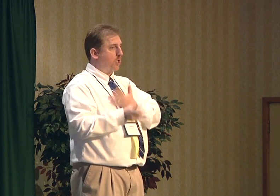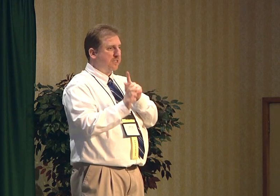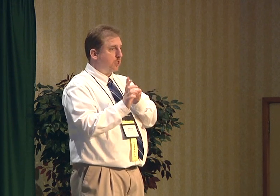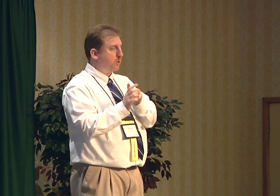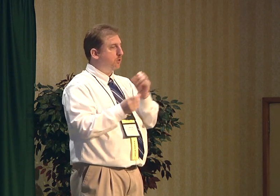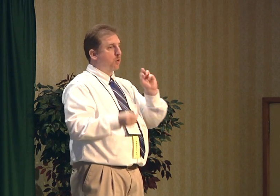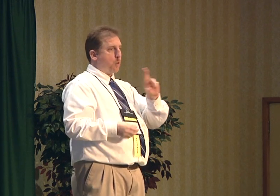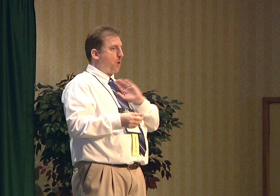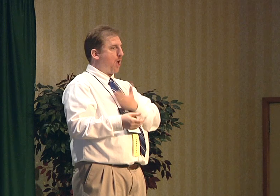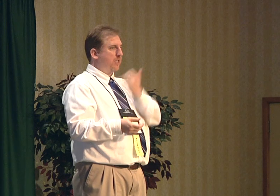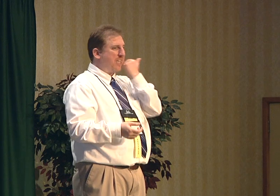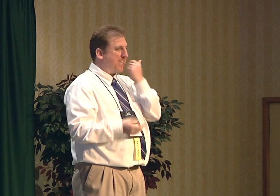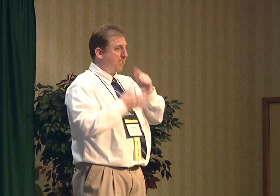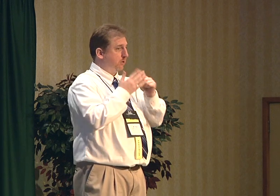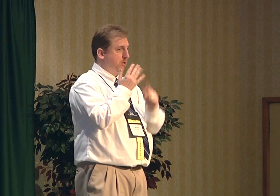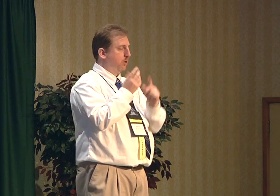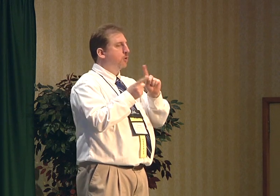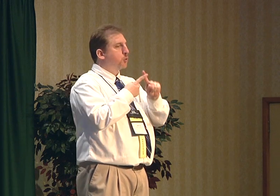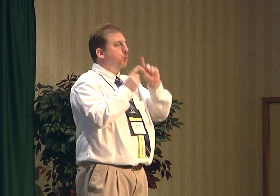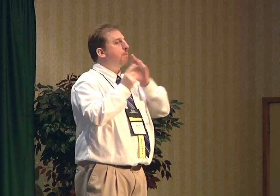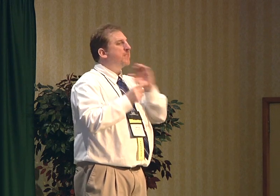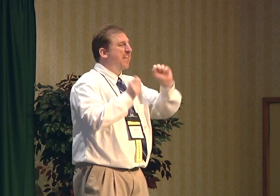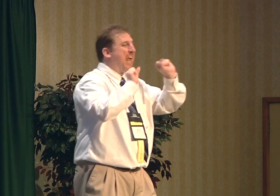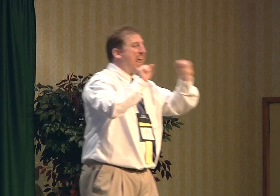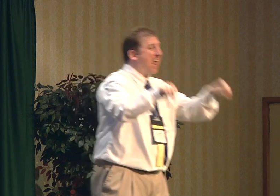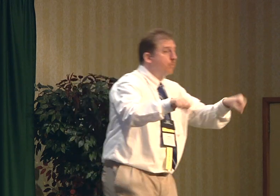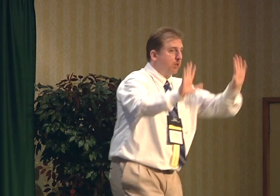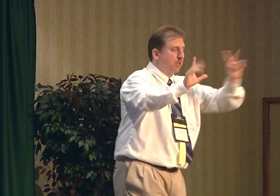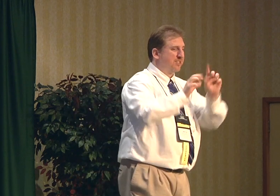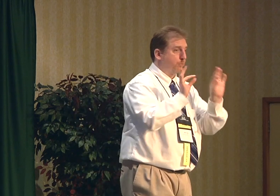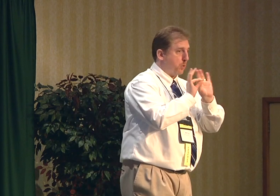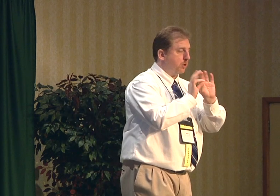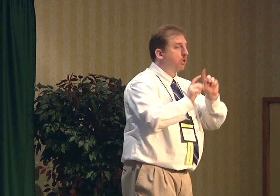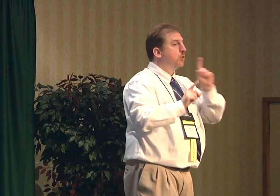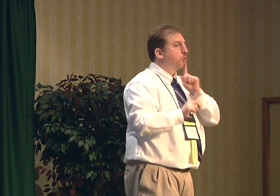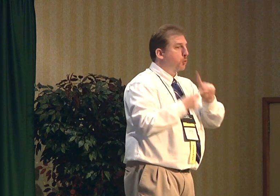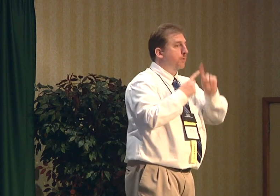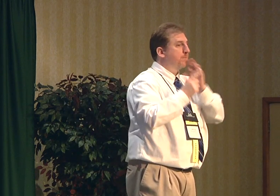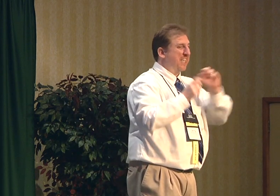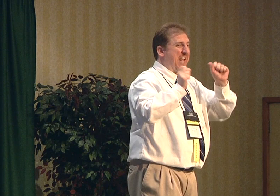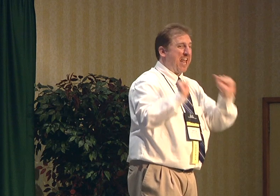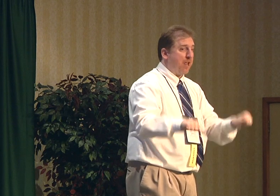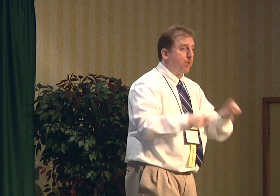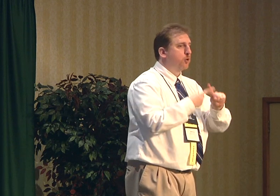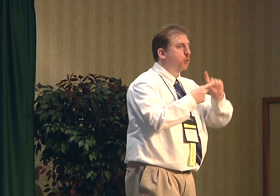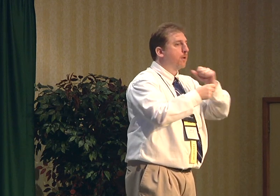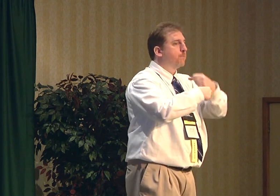doctor or with our psychiatrist or our dentist or whoever the healthcare provider is to make sure that